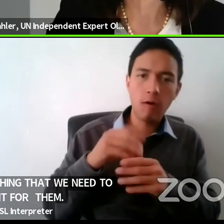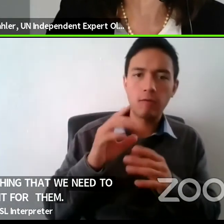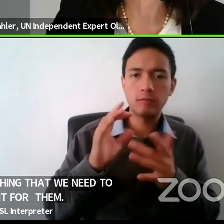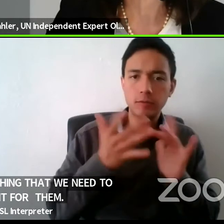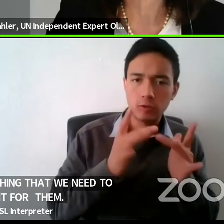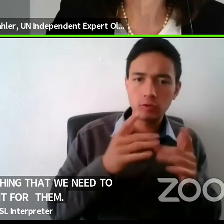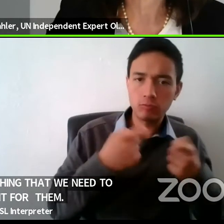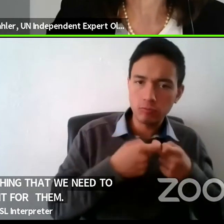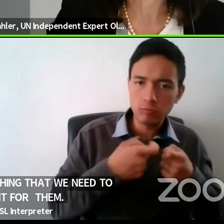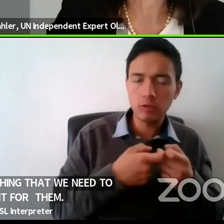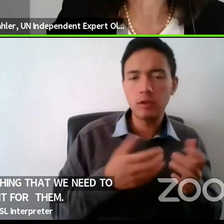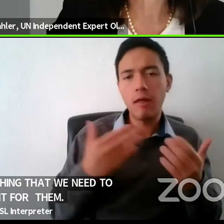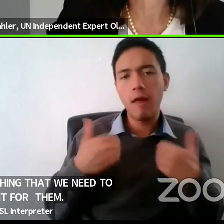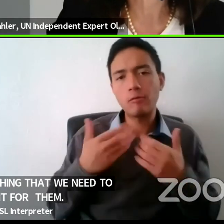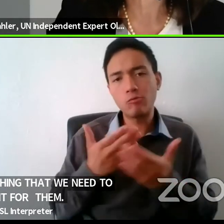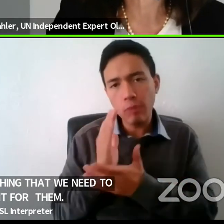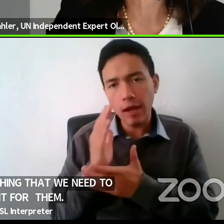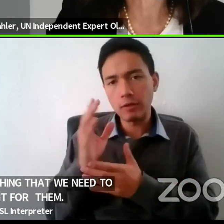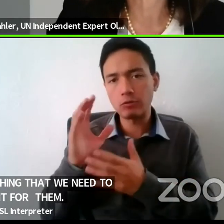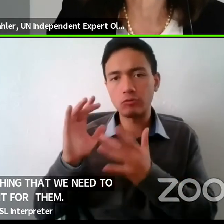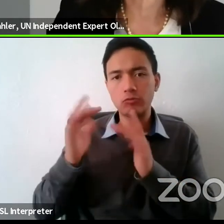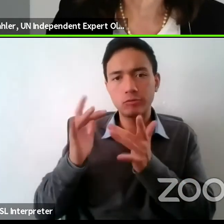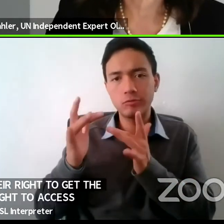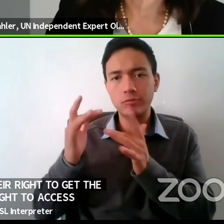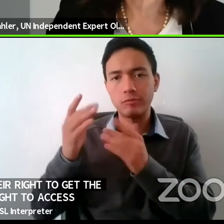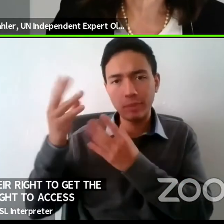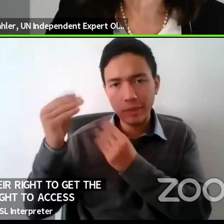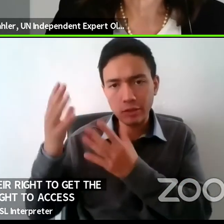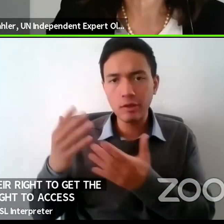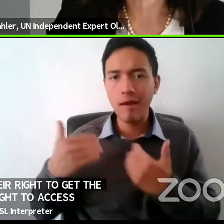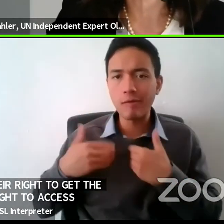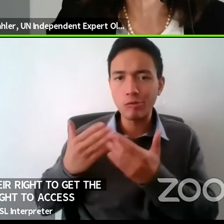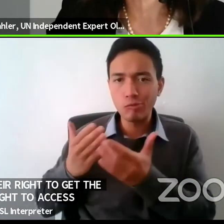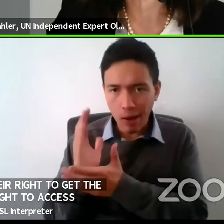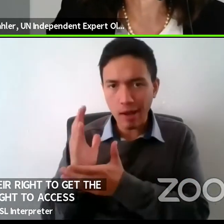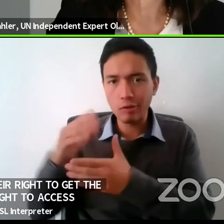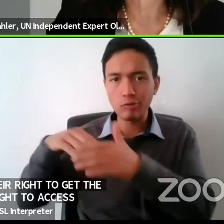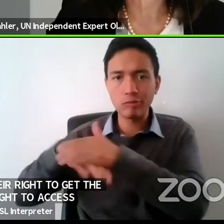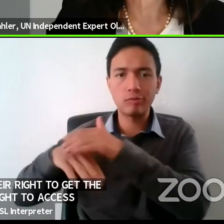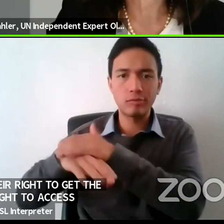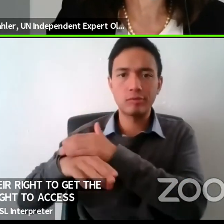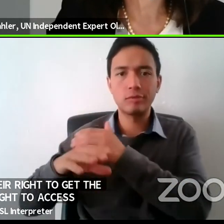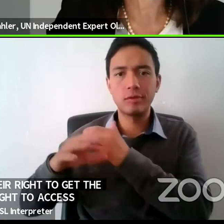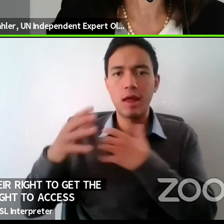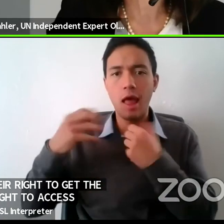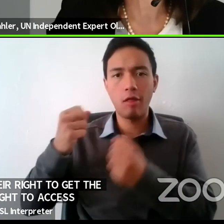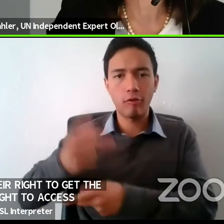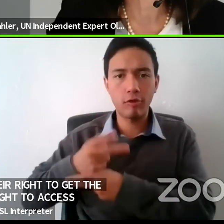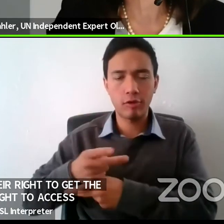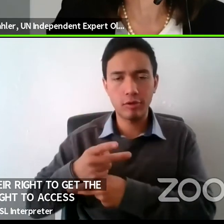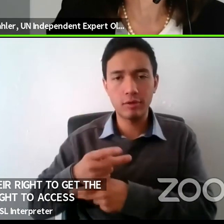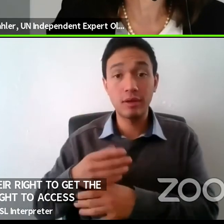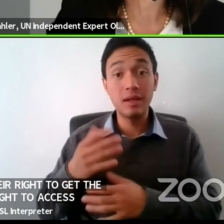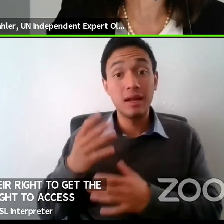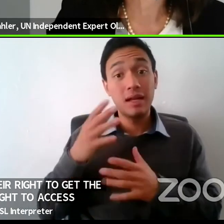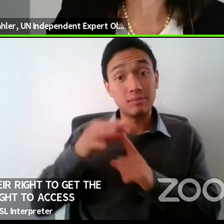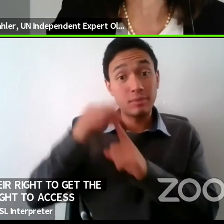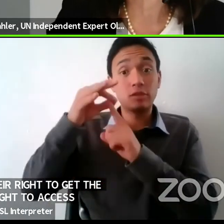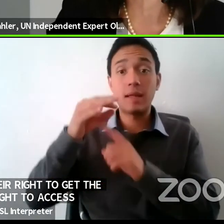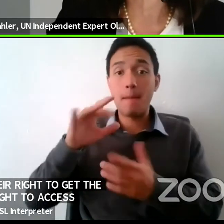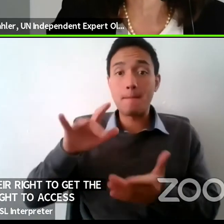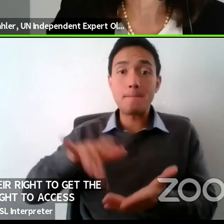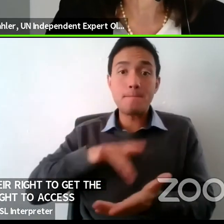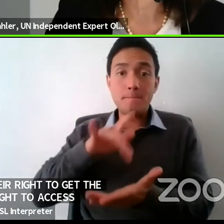access healthcare. And especially for middle income countries, we already heard that infrastructure is a